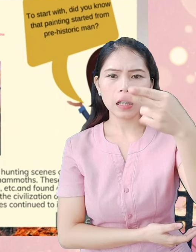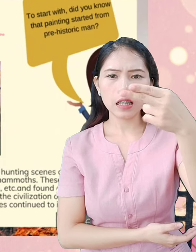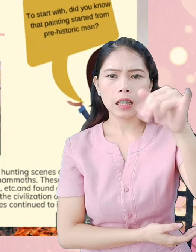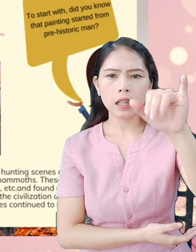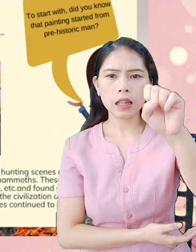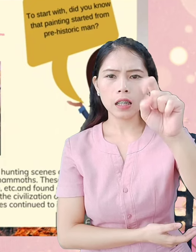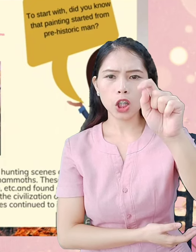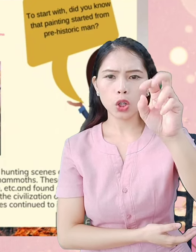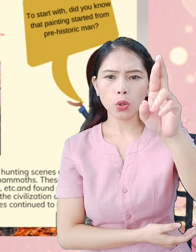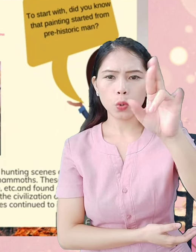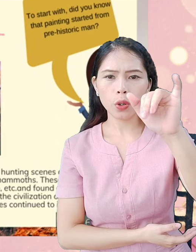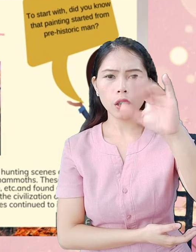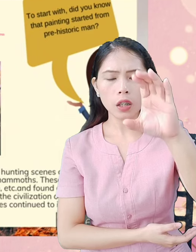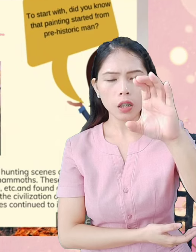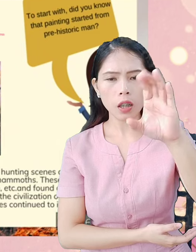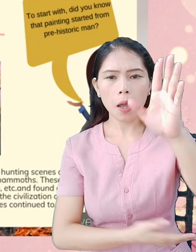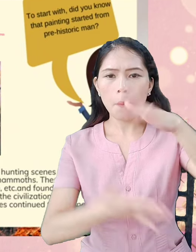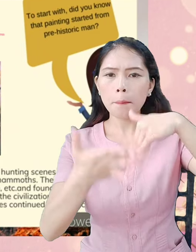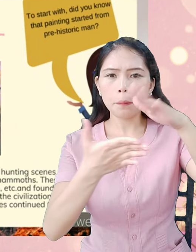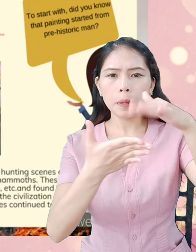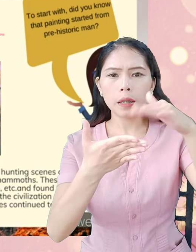of caves.